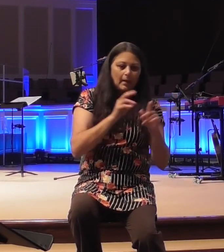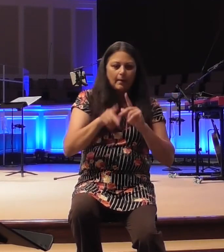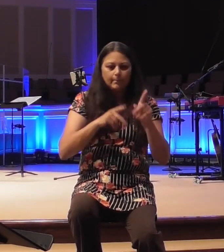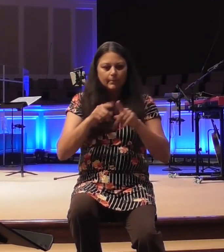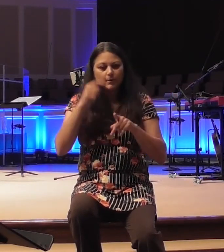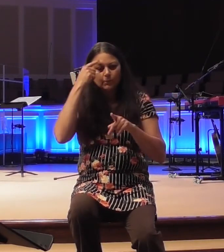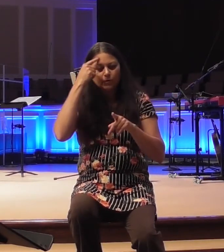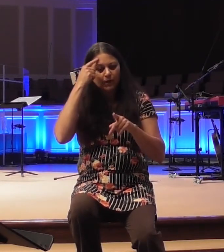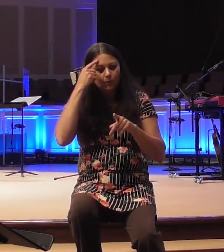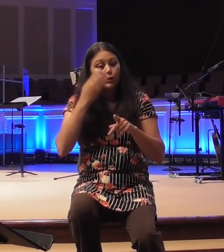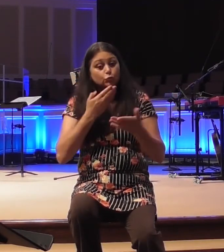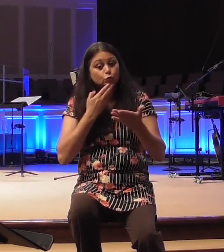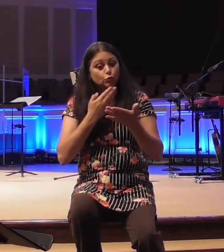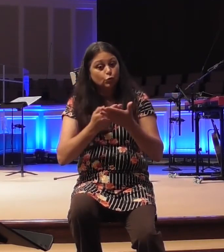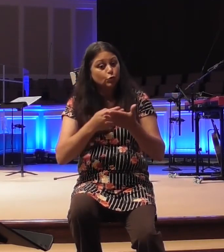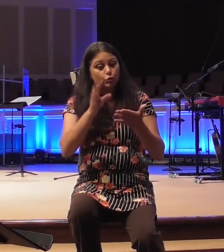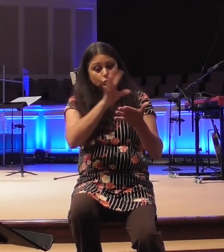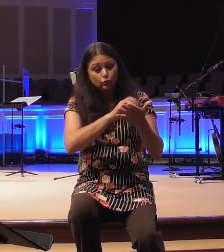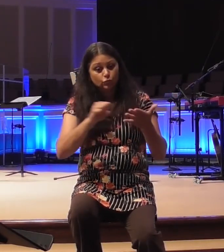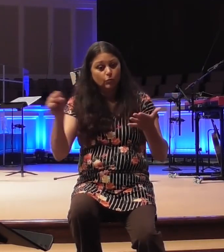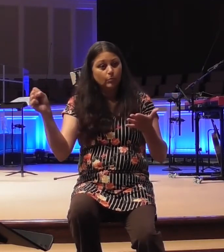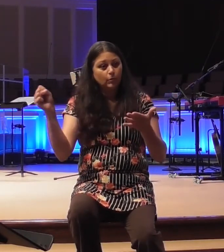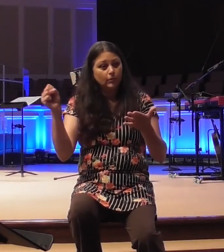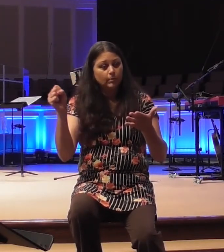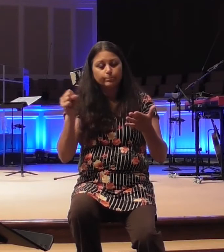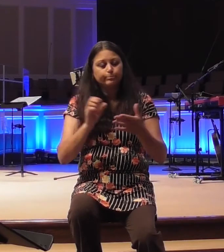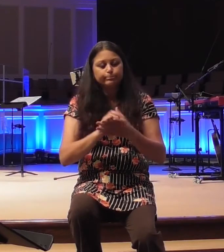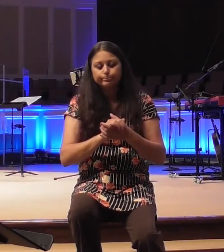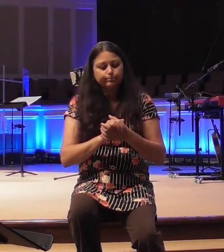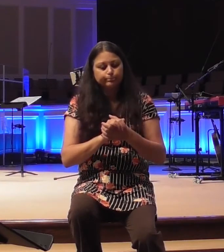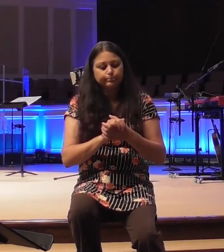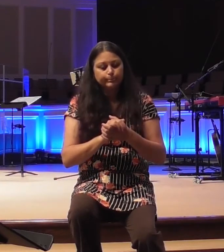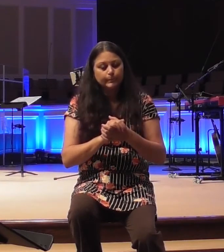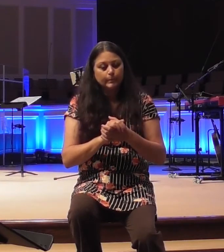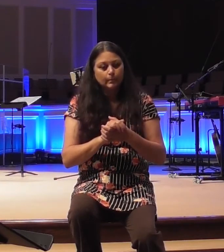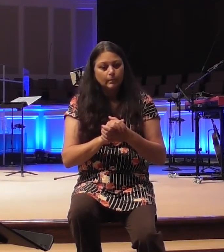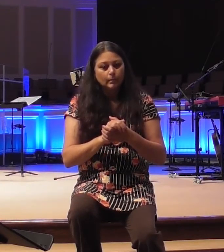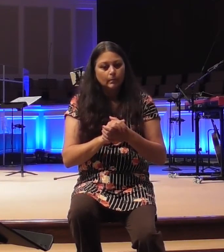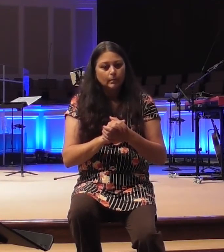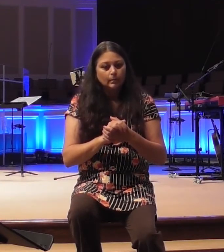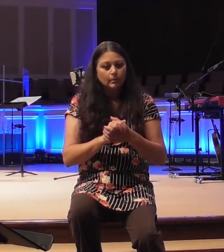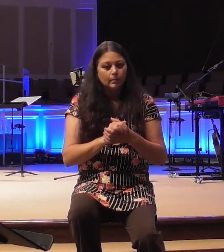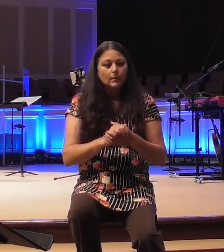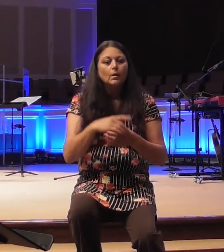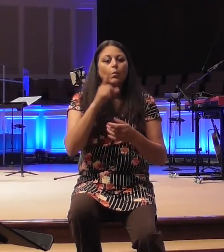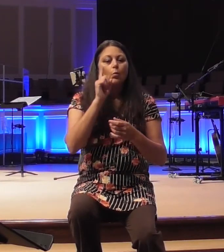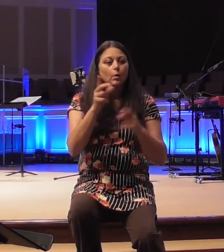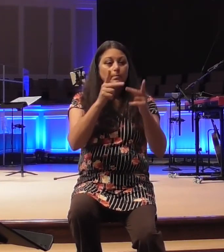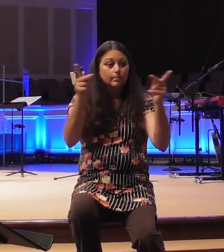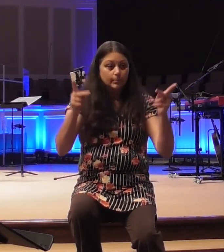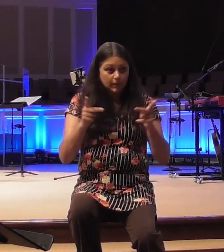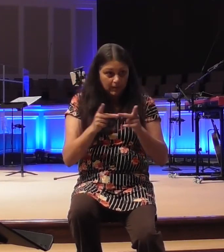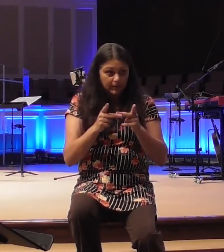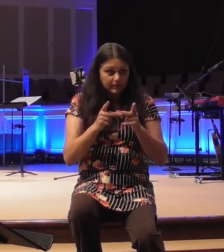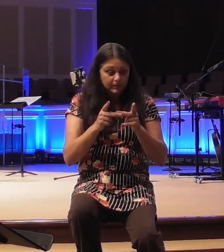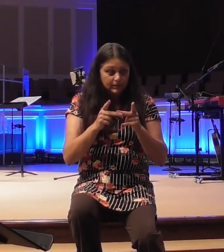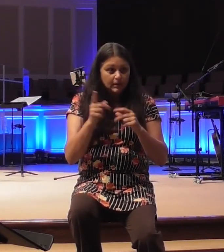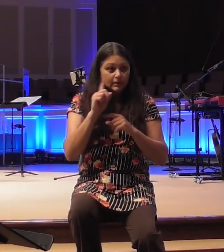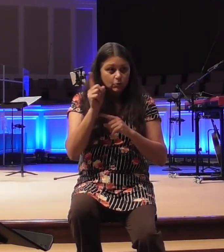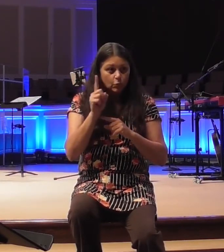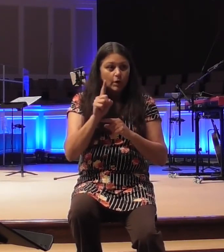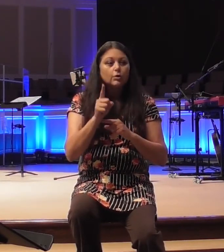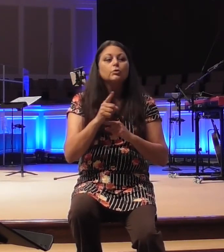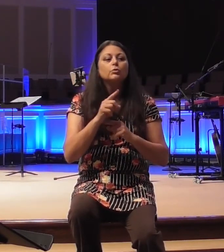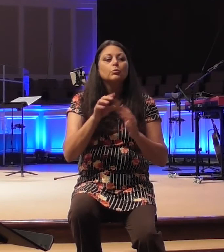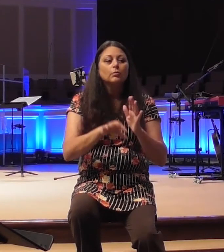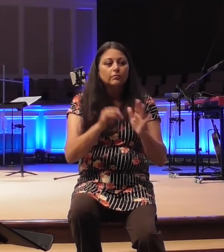This whole enterprise rests on the reality of truth that's found in one place, God's Word. And